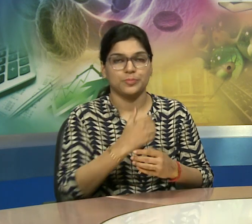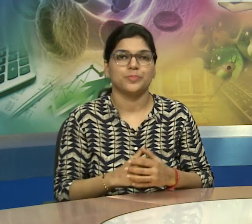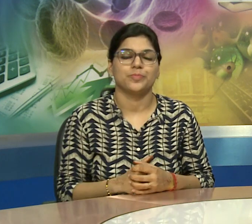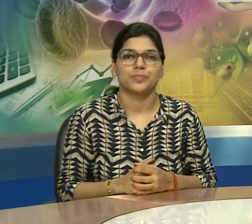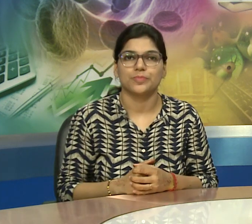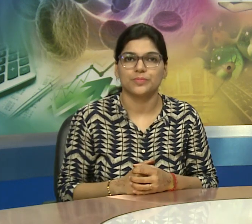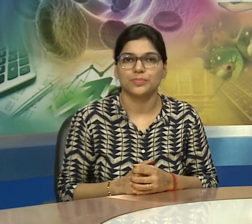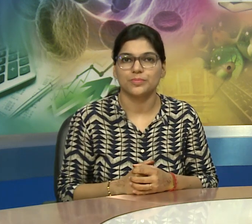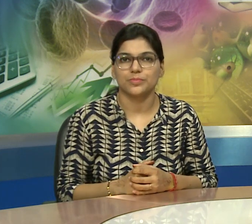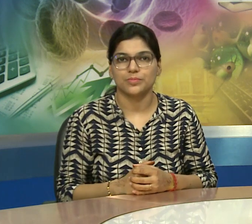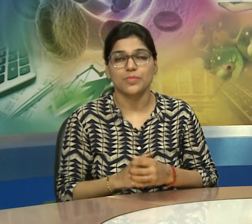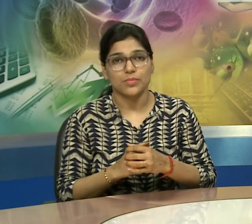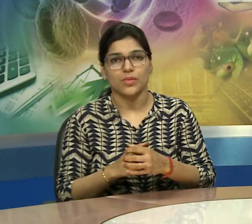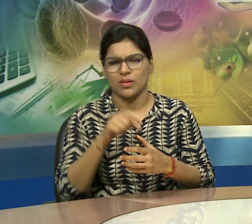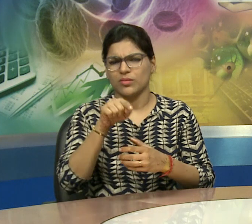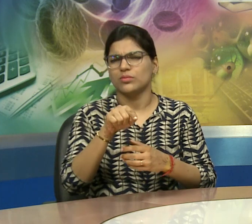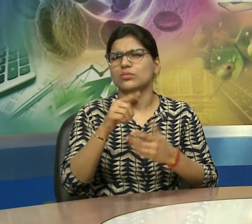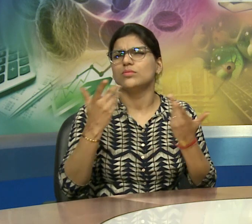As you can see over here,